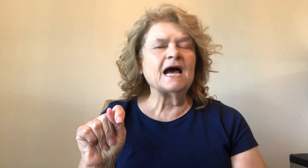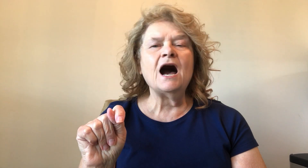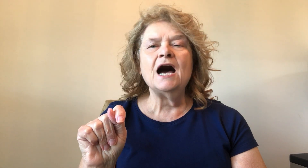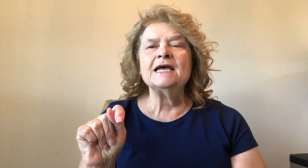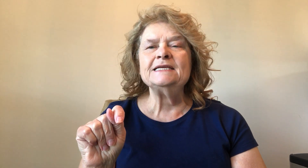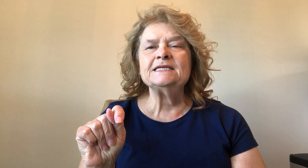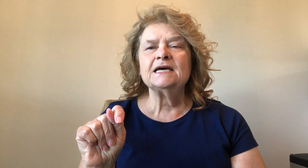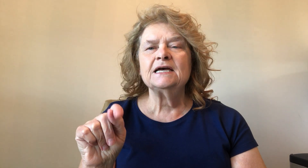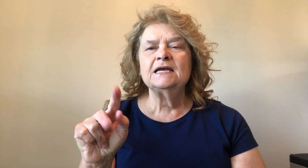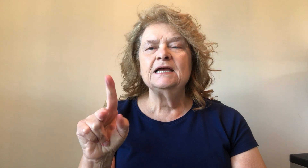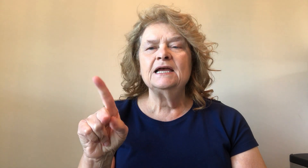Kind,